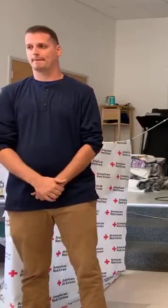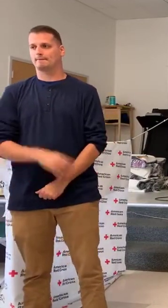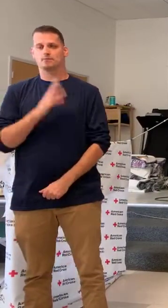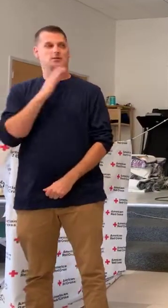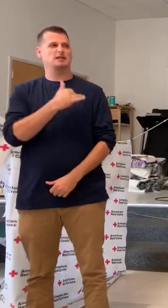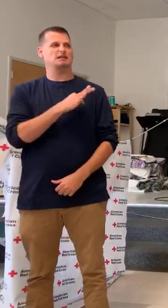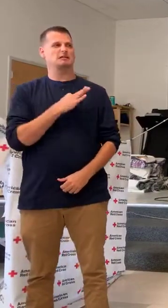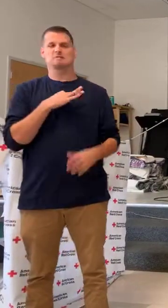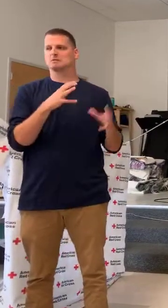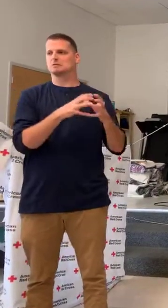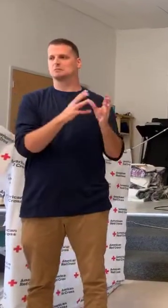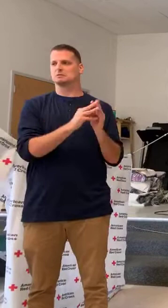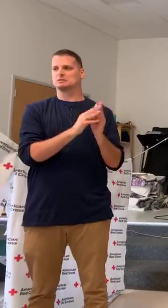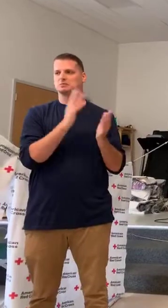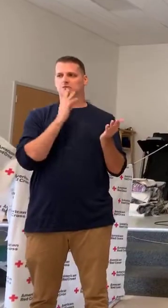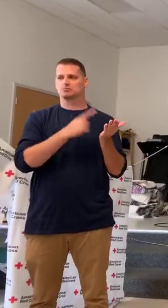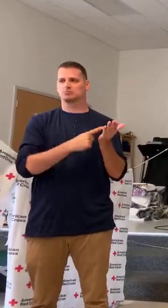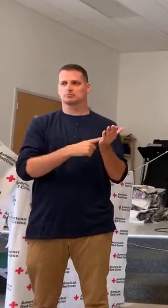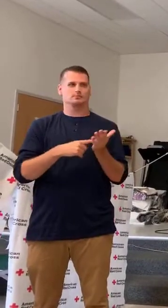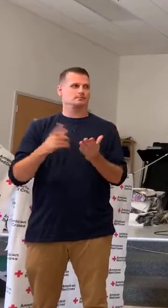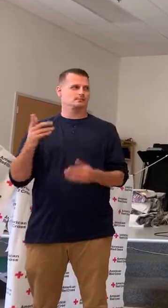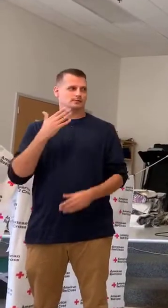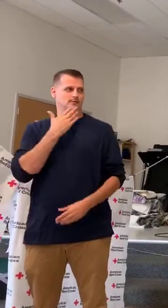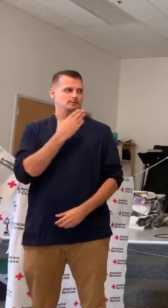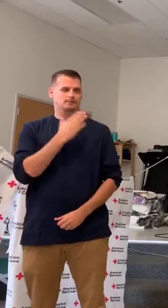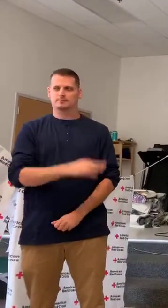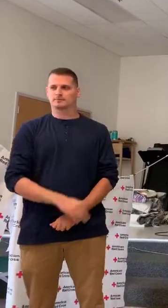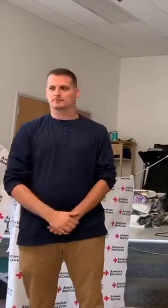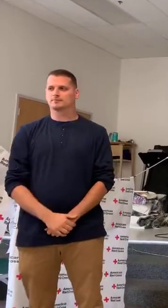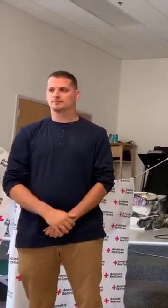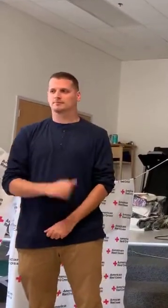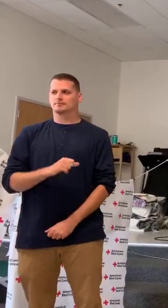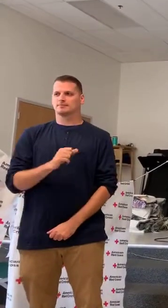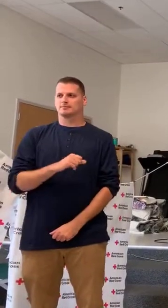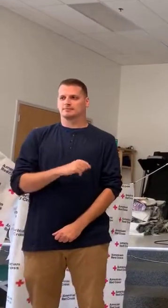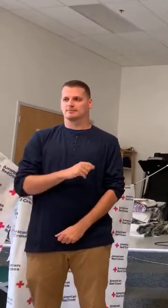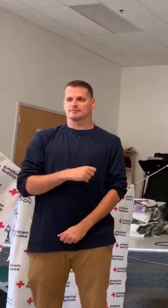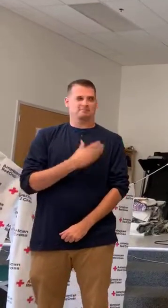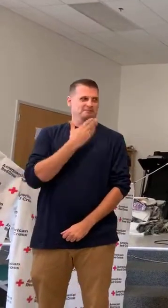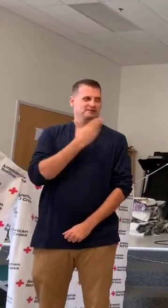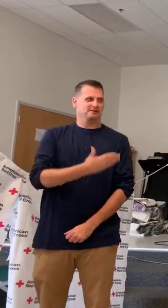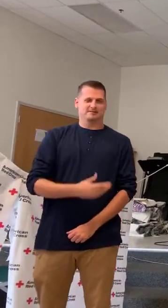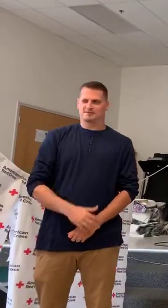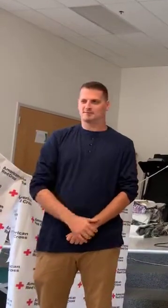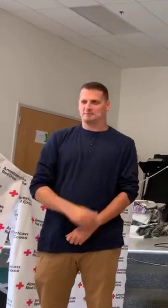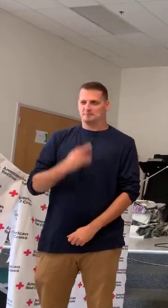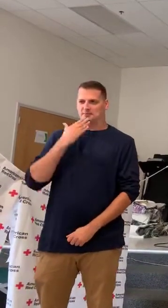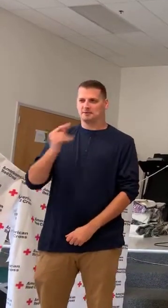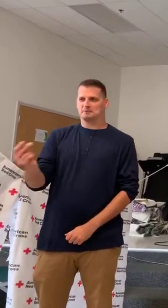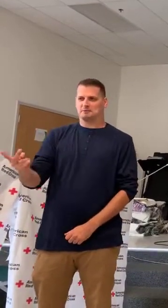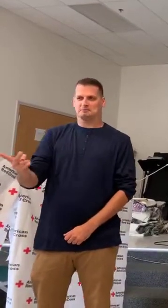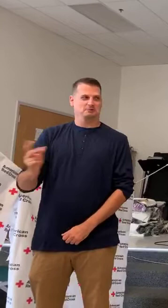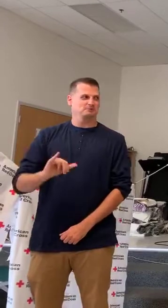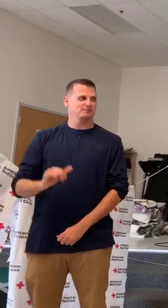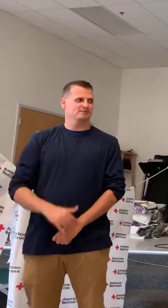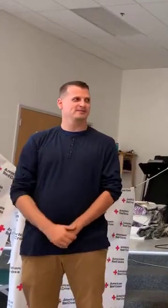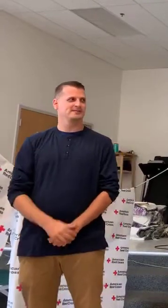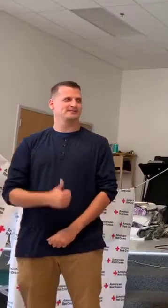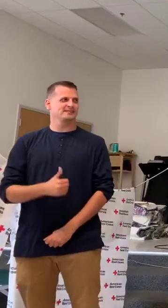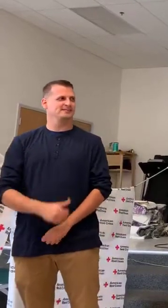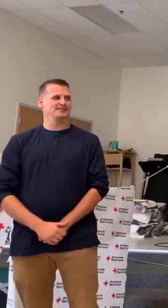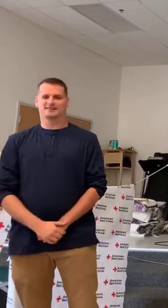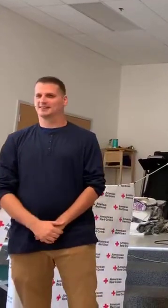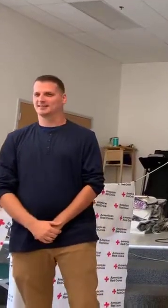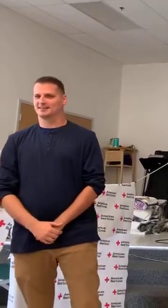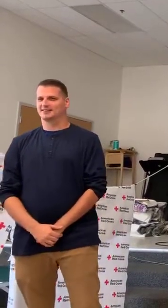longer for you. And thanks to our online audience, thanks to firemen, that's a lot of signing. and Rachel and Myron too, helping them out, right? Yeah.